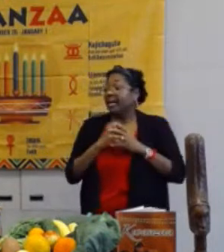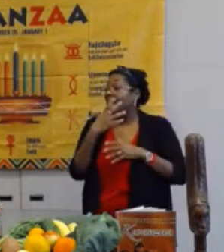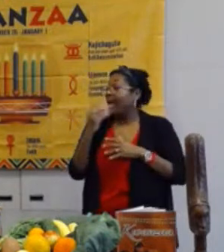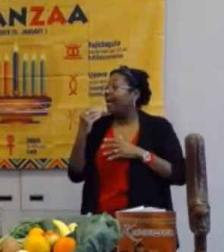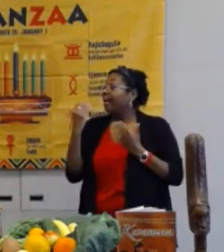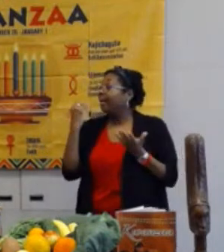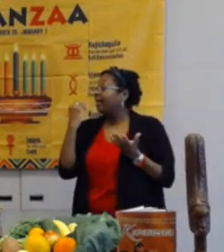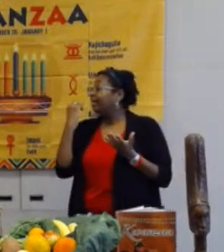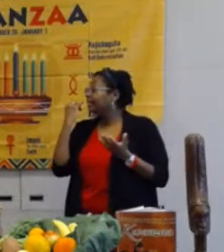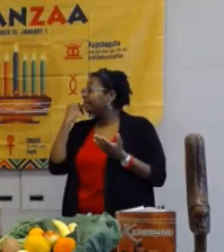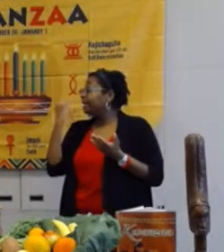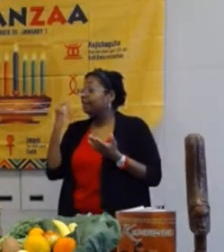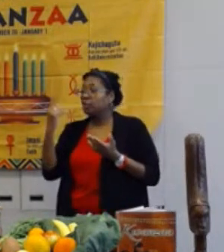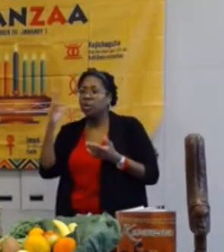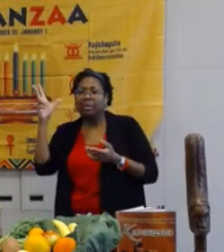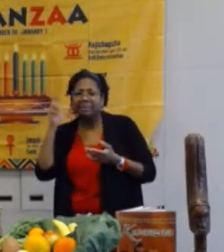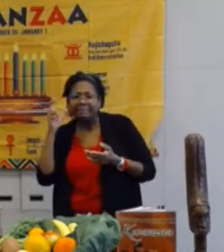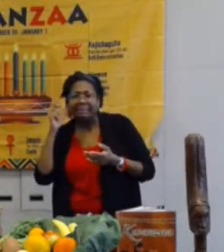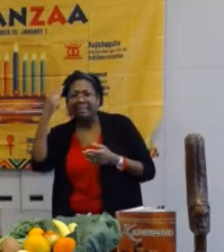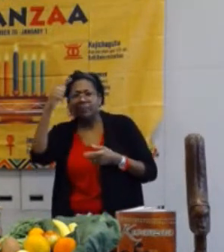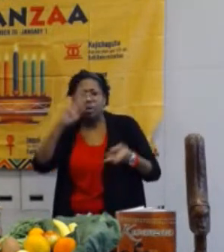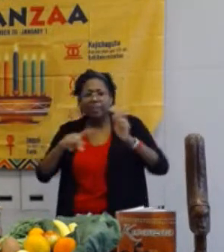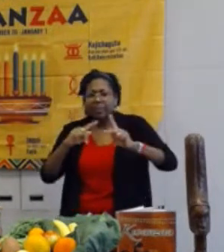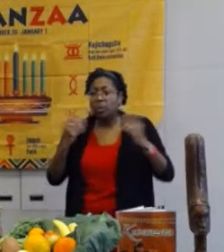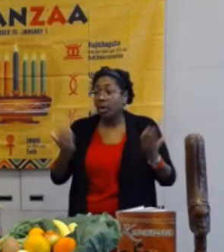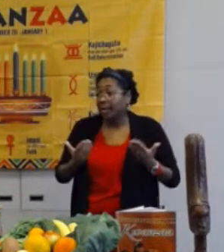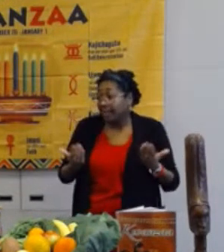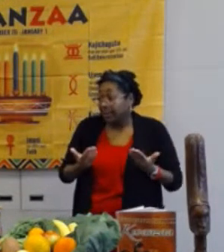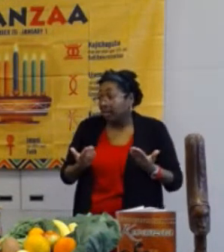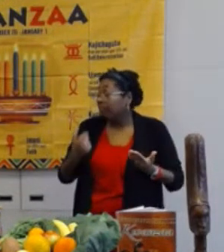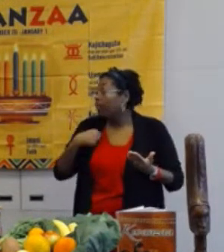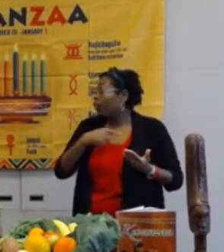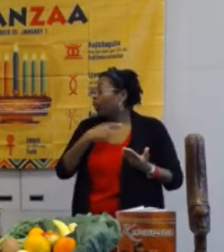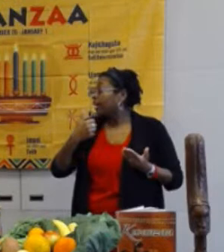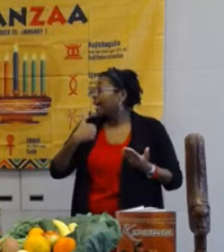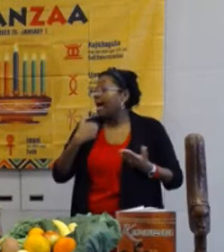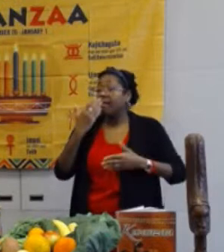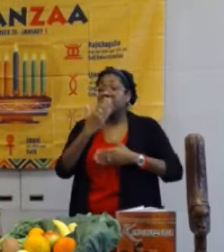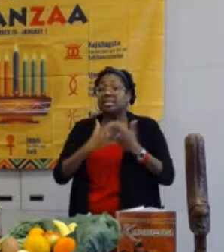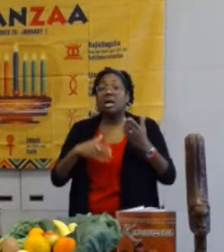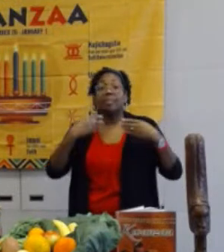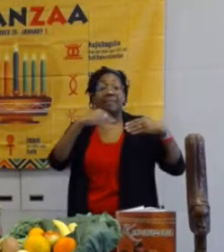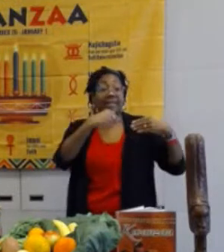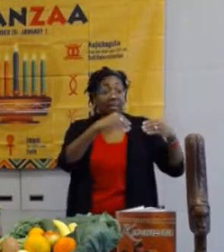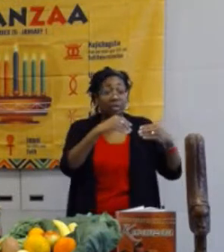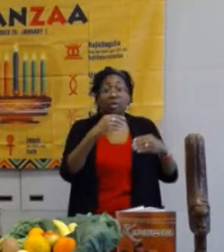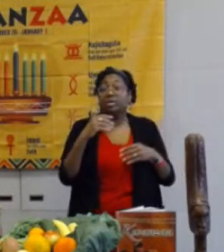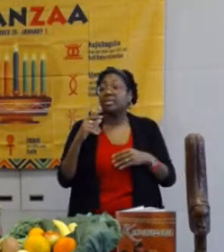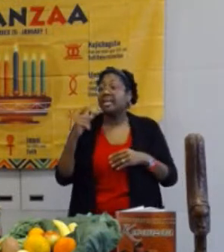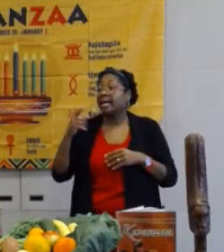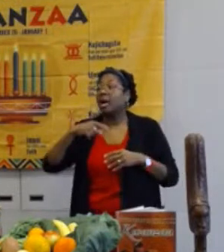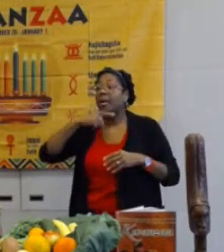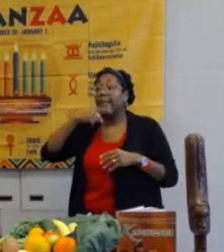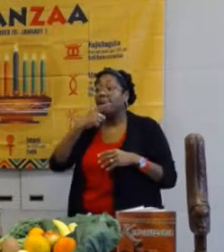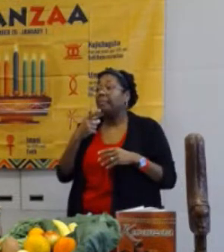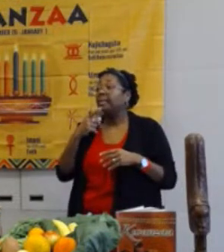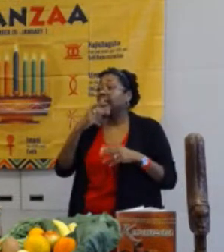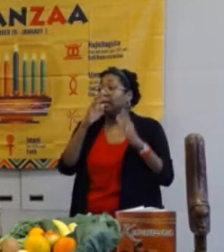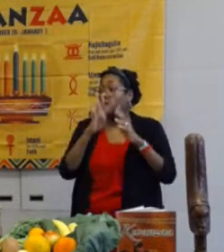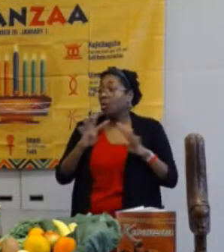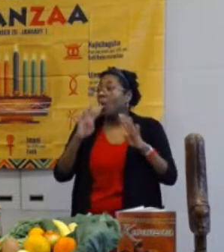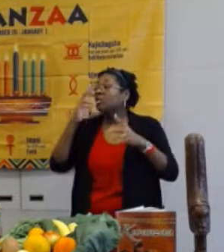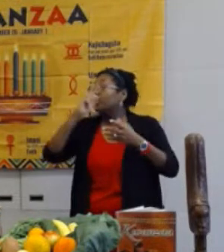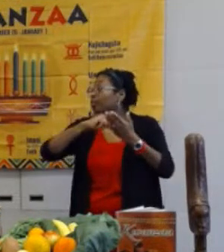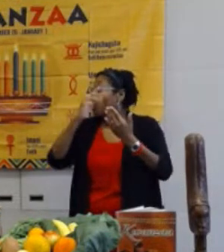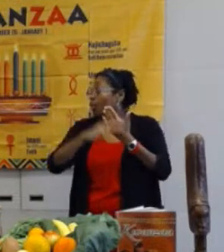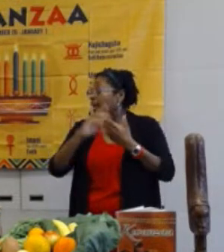that if you are listening, and for those of you who are here, we're going to have some vendors at our Kwanzaa, our public Kwanzaa programs that will